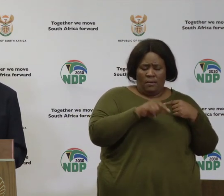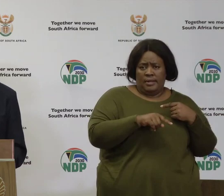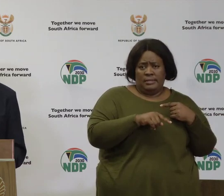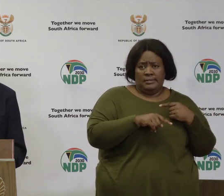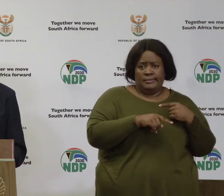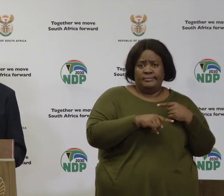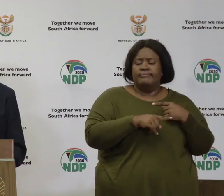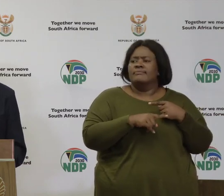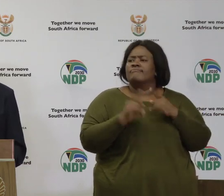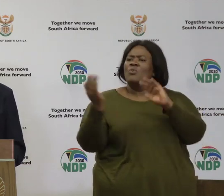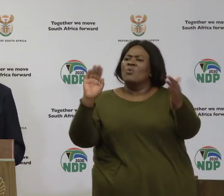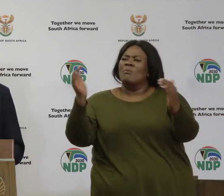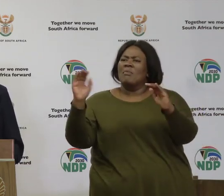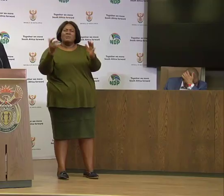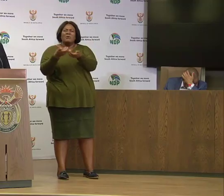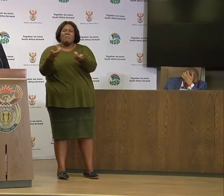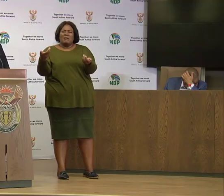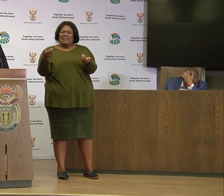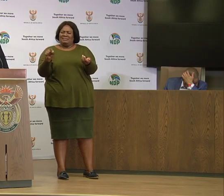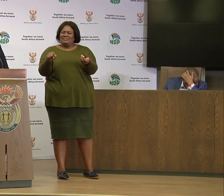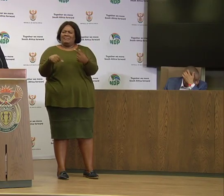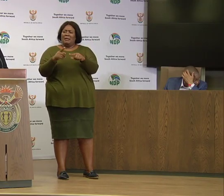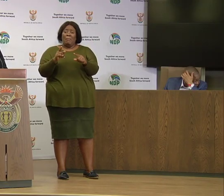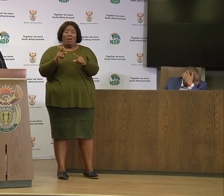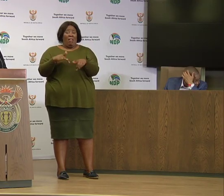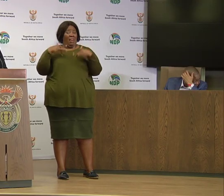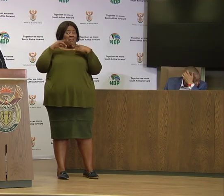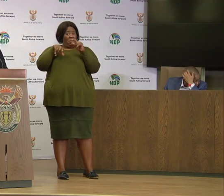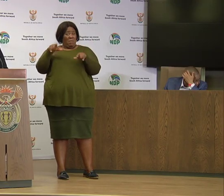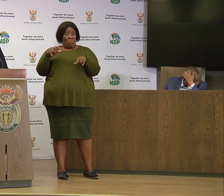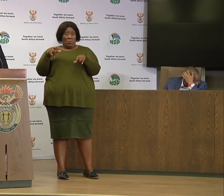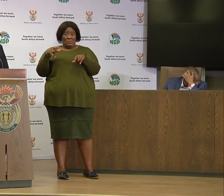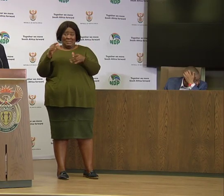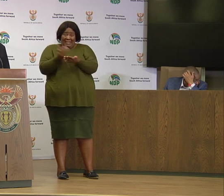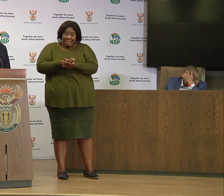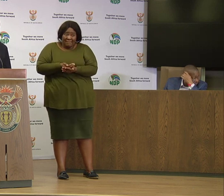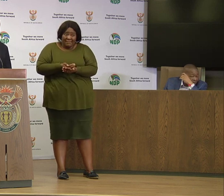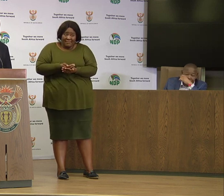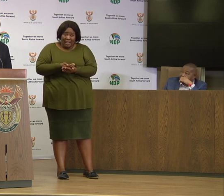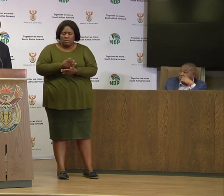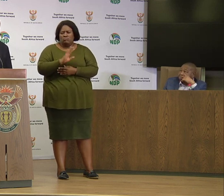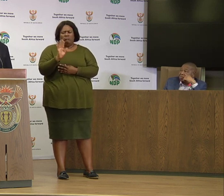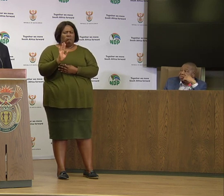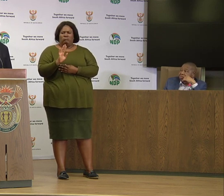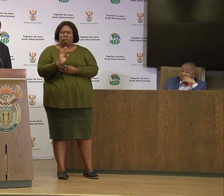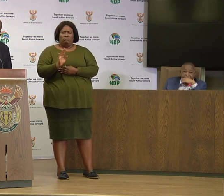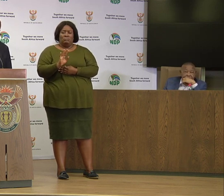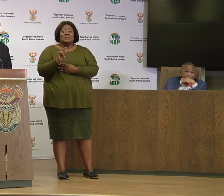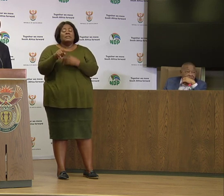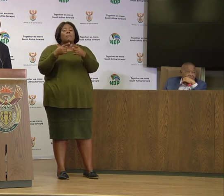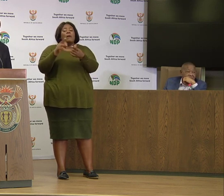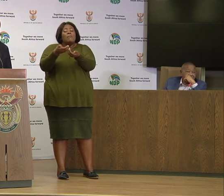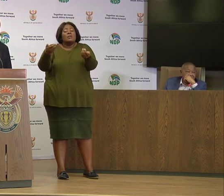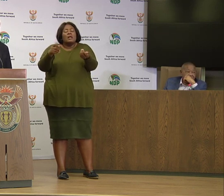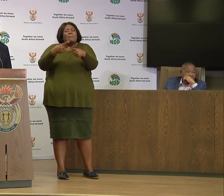compared to apartheid. Apartheid was not about saving lives. Let's first start there. Apartheid was about oppressing